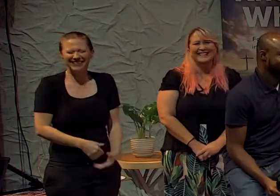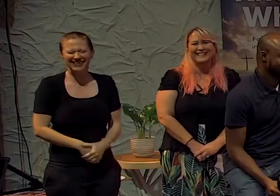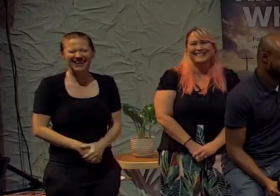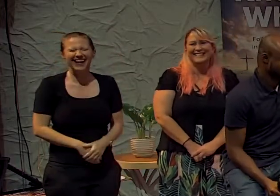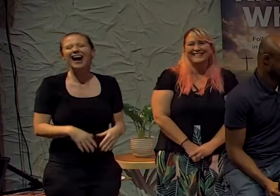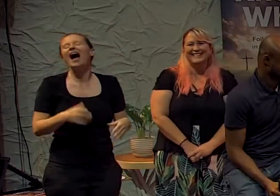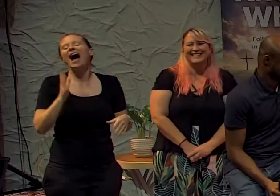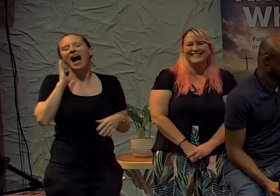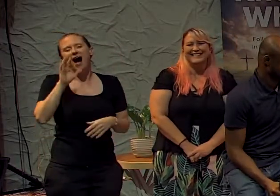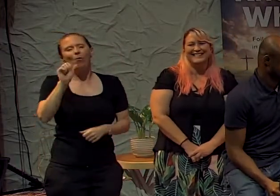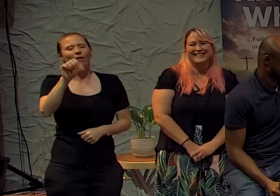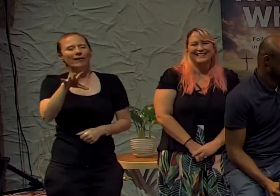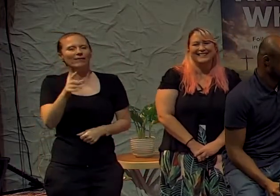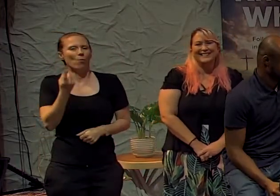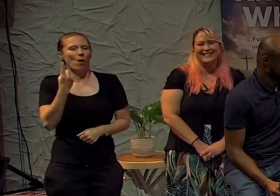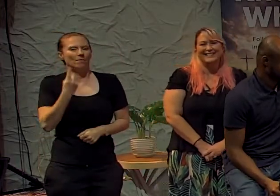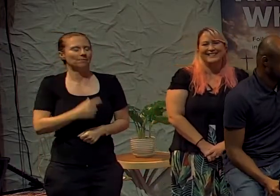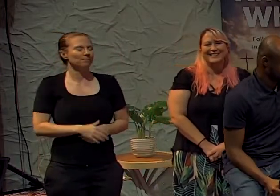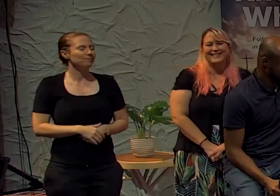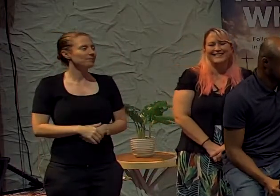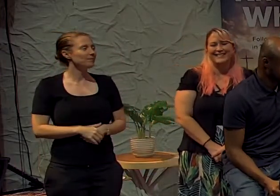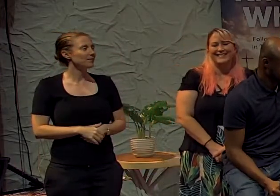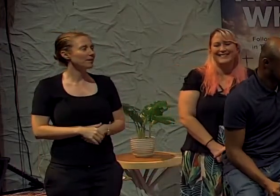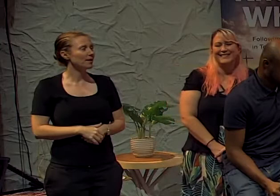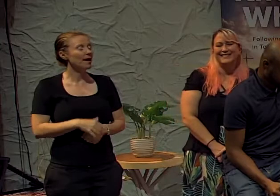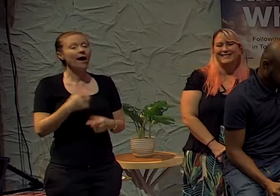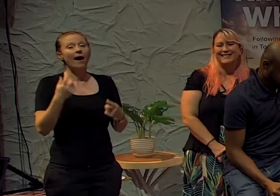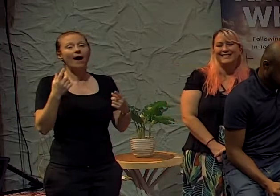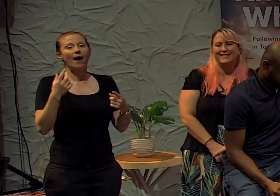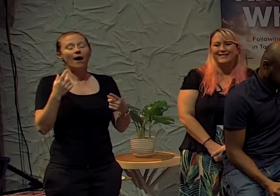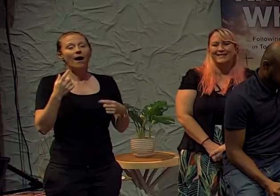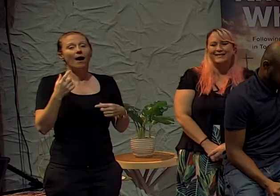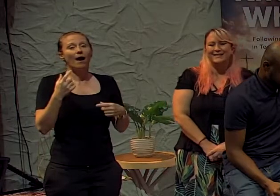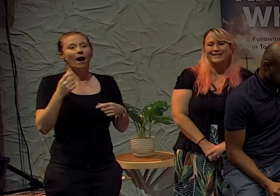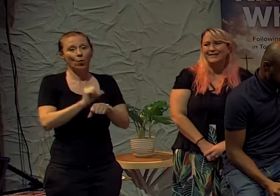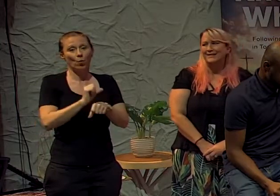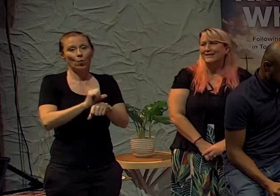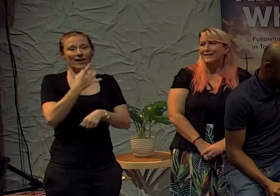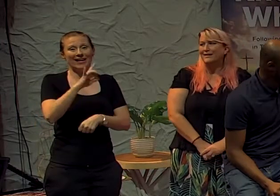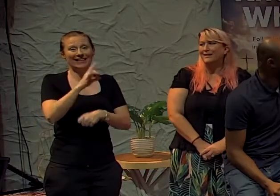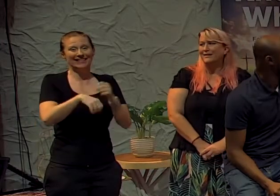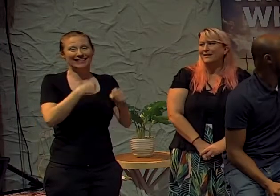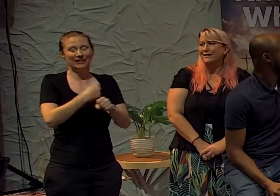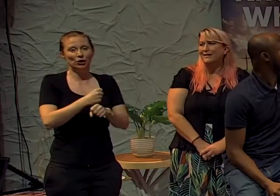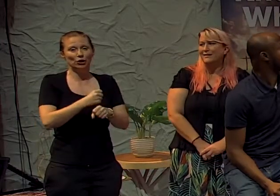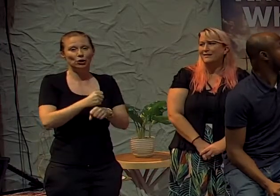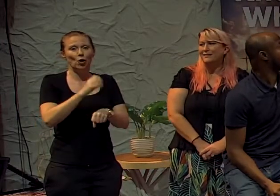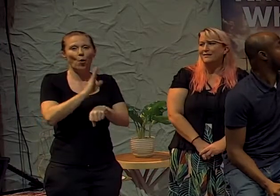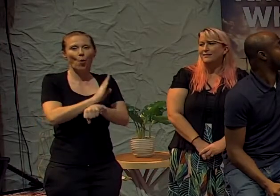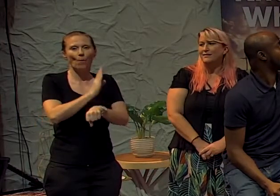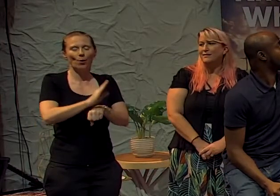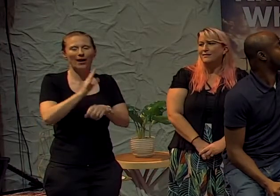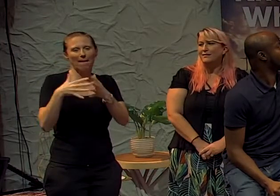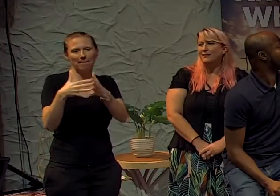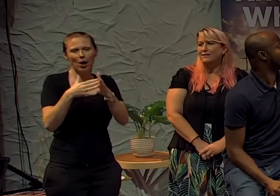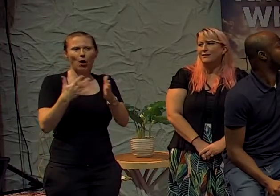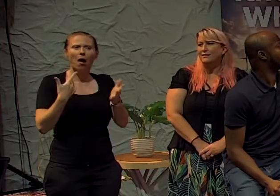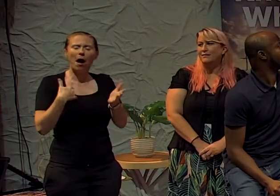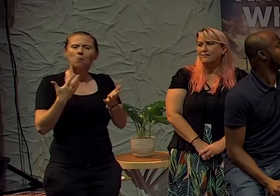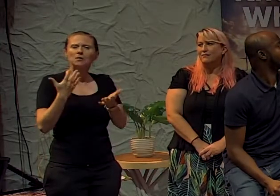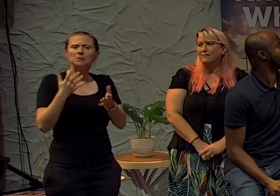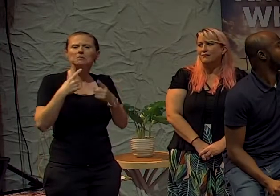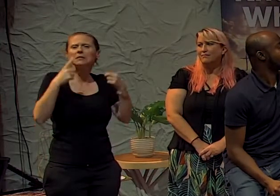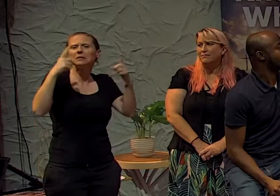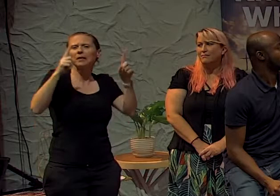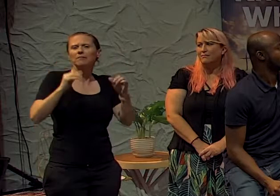So I'll give one of them. I did about 18 years in the corporate America, was nicely successful through all of it. And